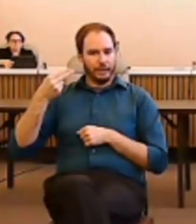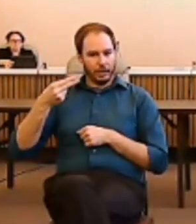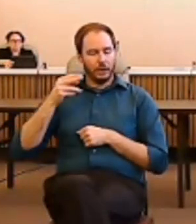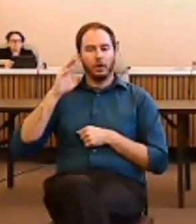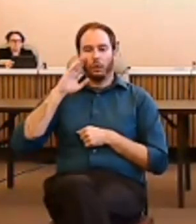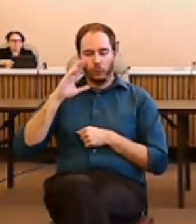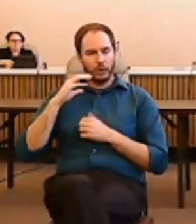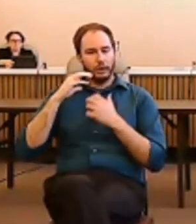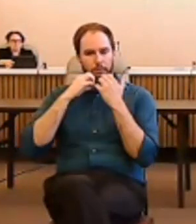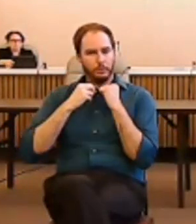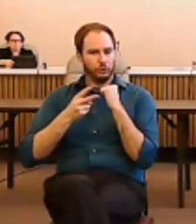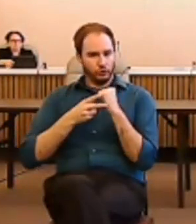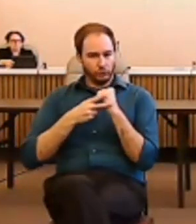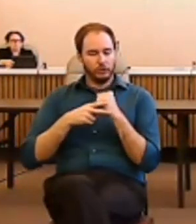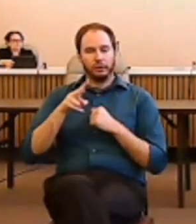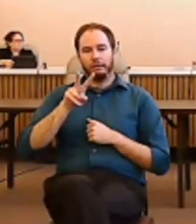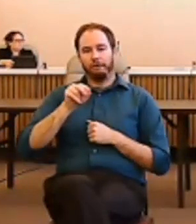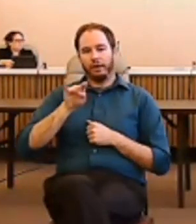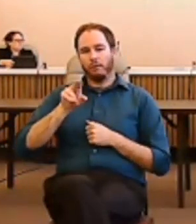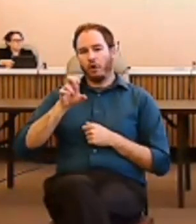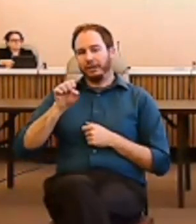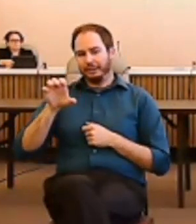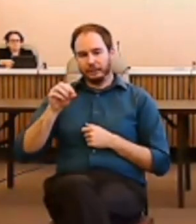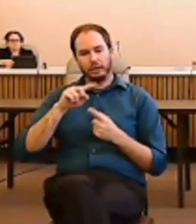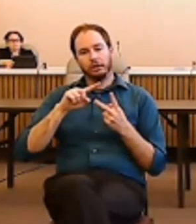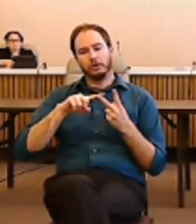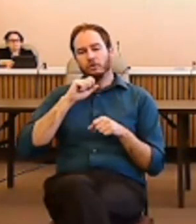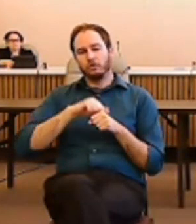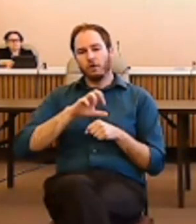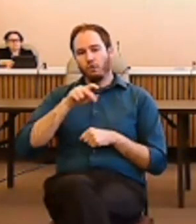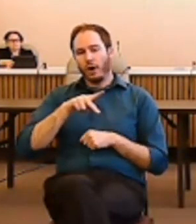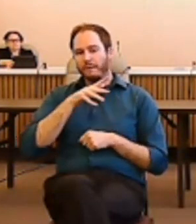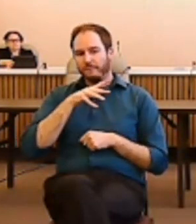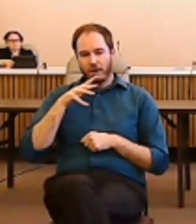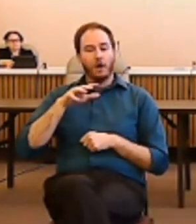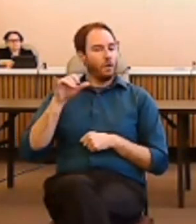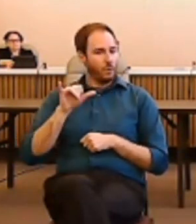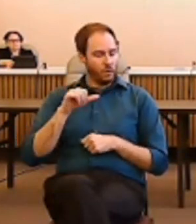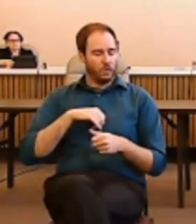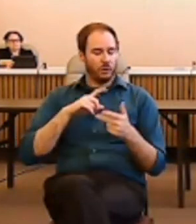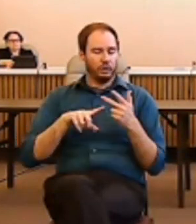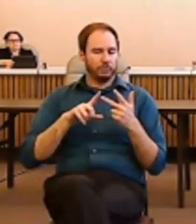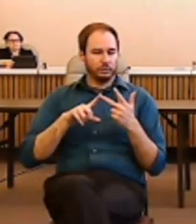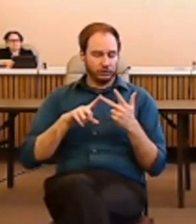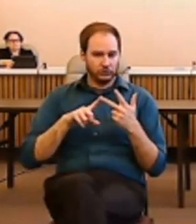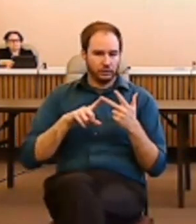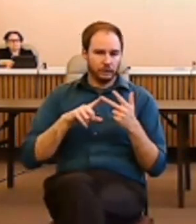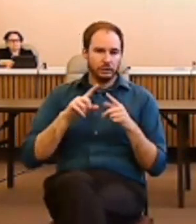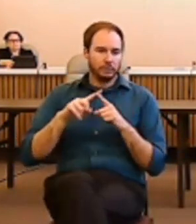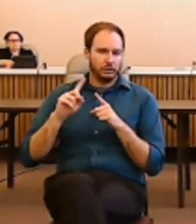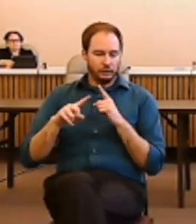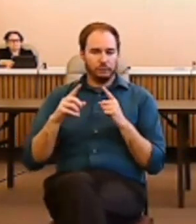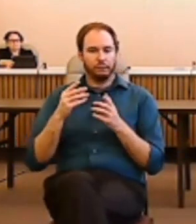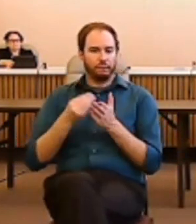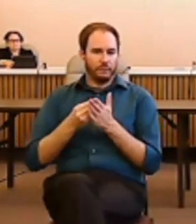be preserved, including the Van Voorhees and the Stone Crop Farms. That's in addition to other monies we've been able